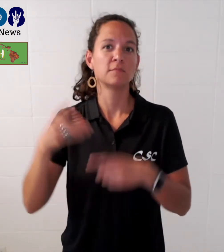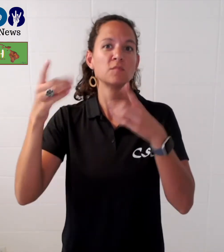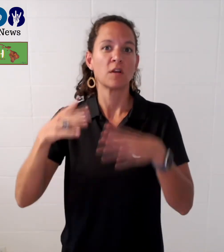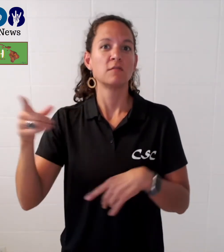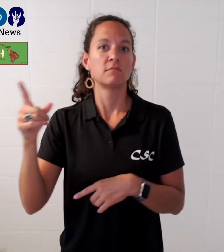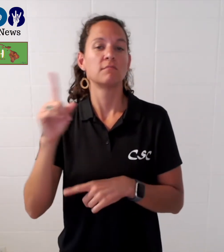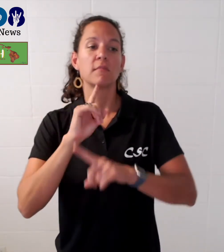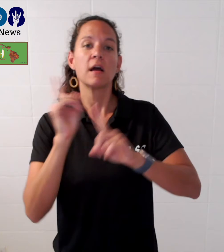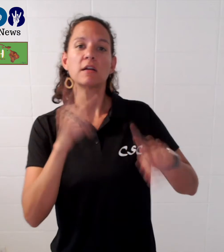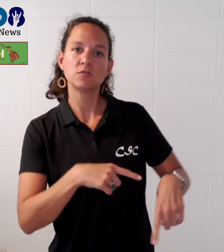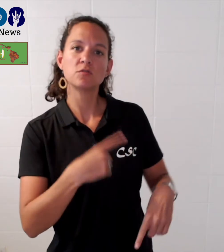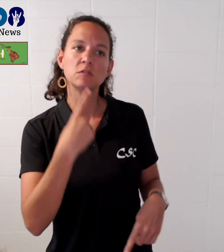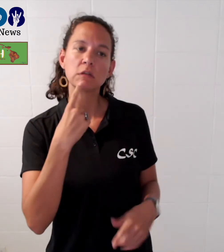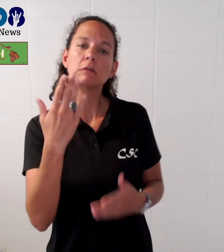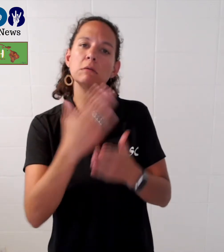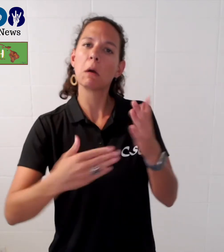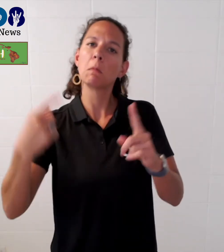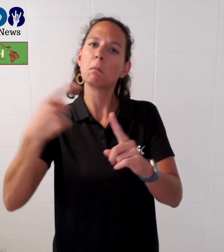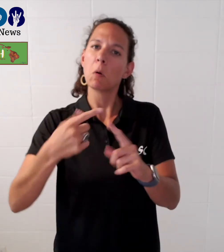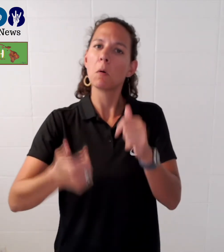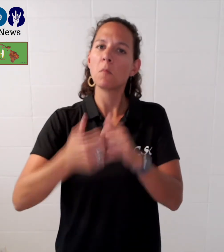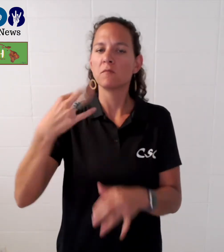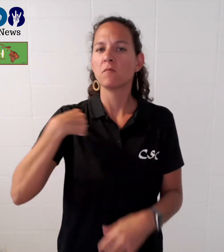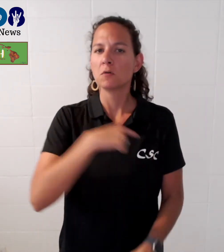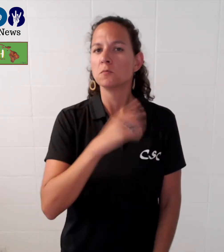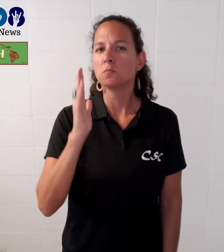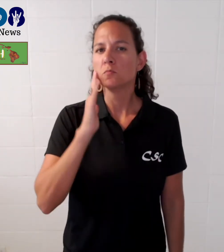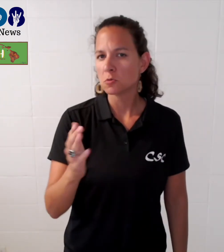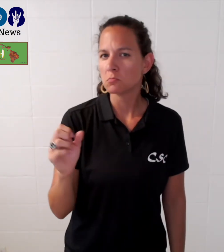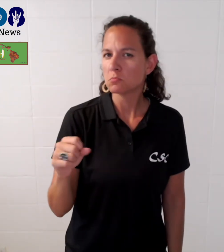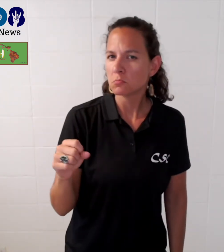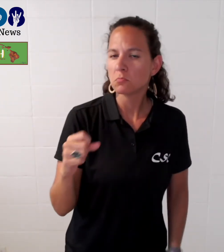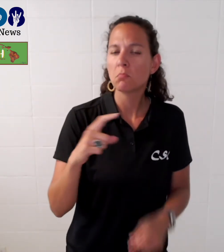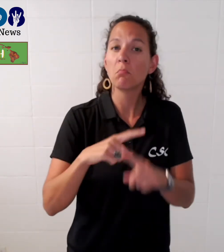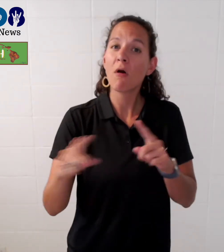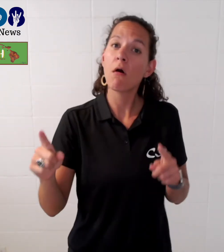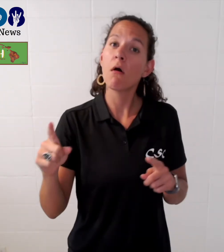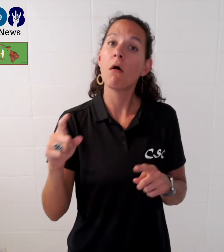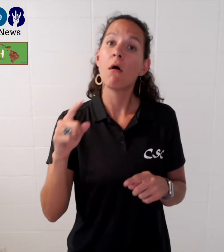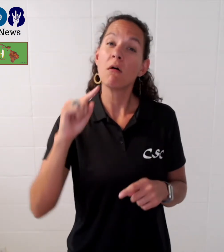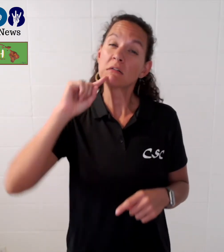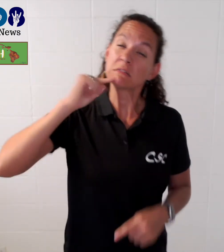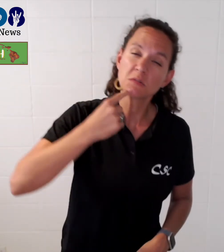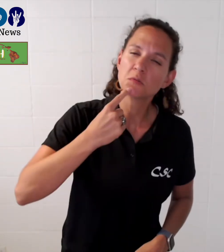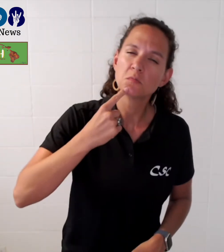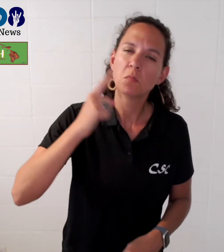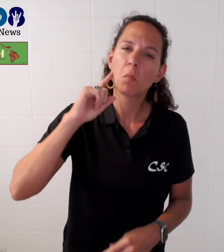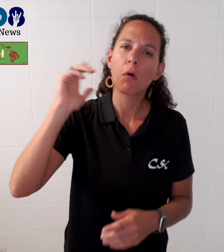point, most people will likely contract COVID, but it won't be as severe. It